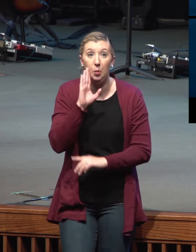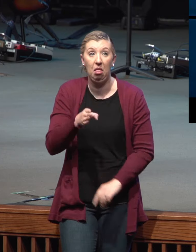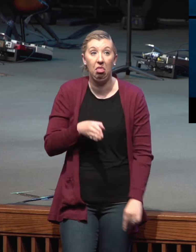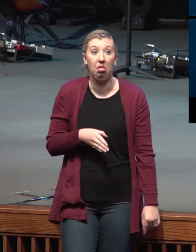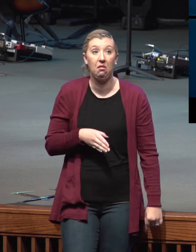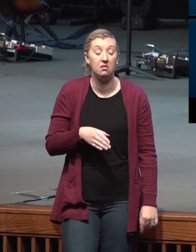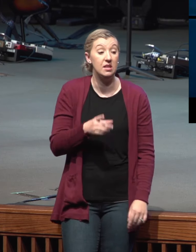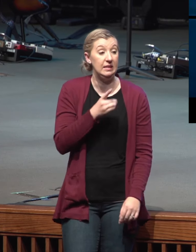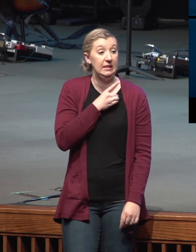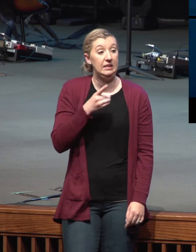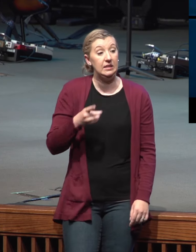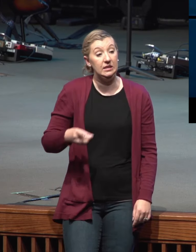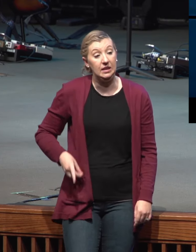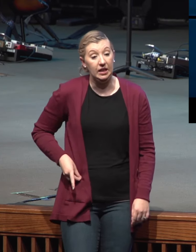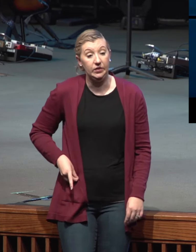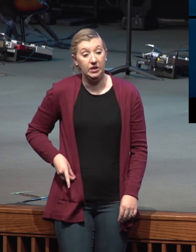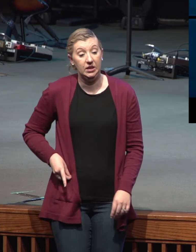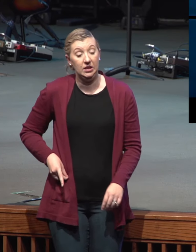David